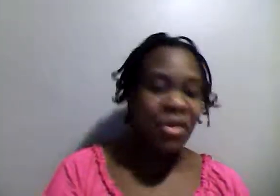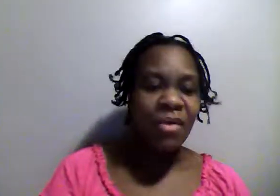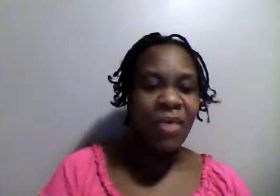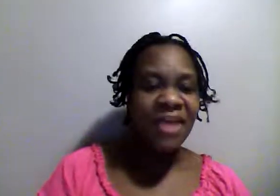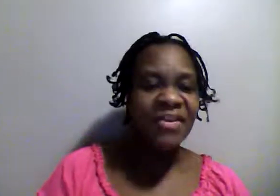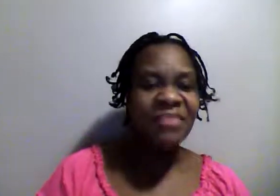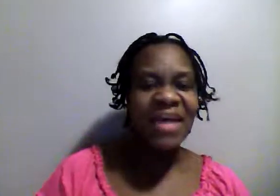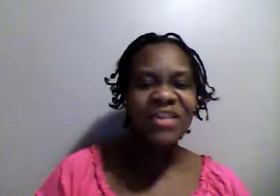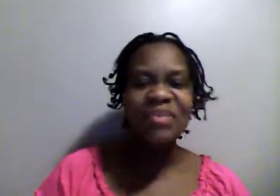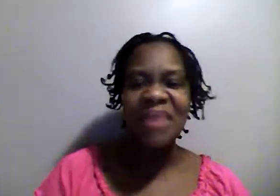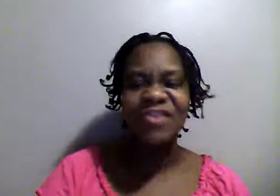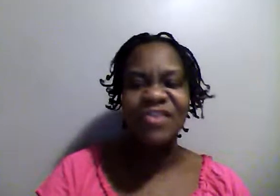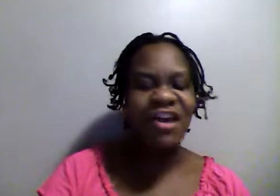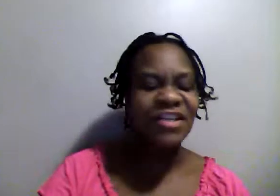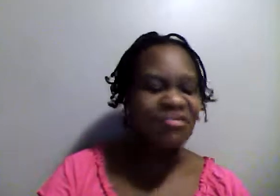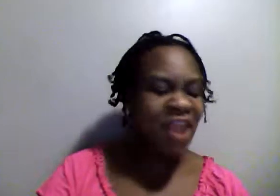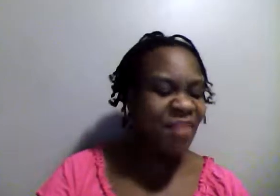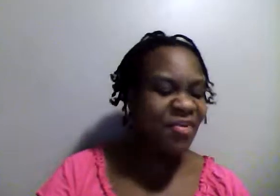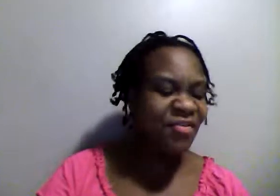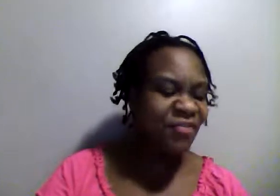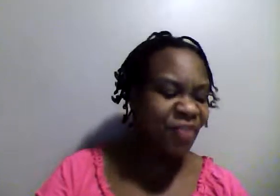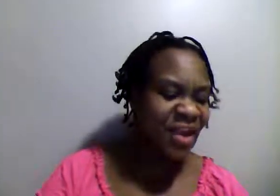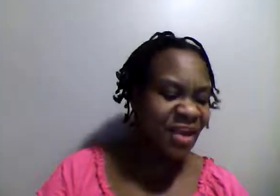why does my tomato not ripen fully?